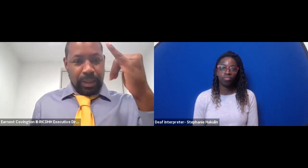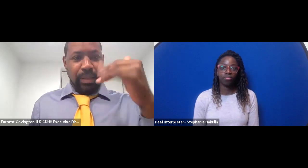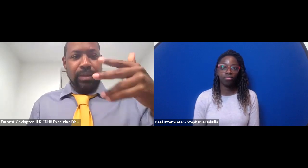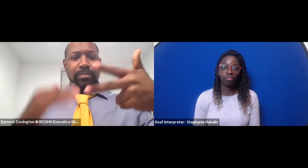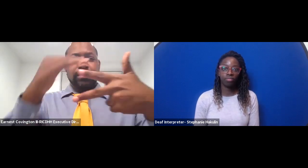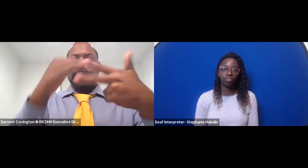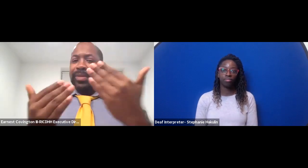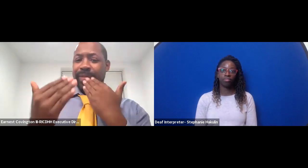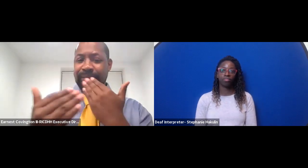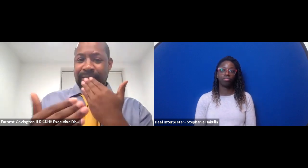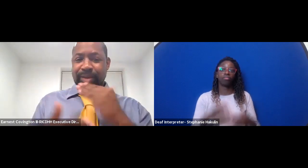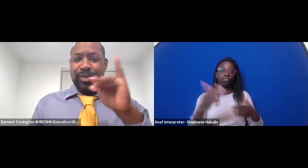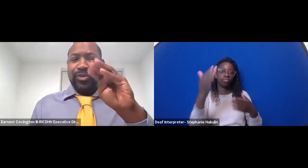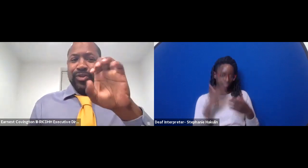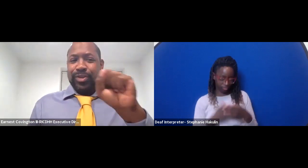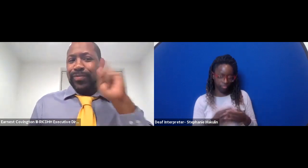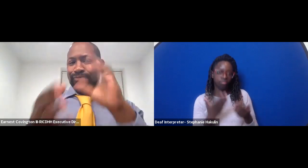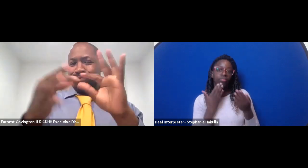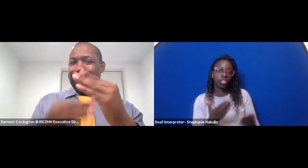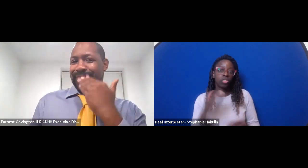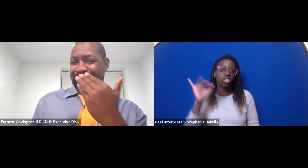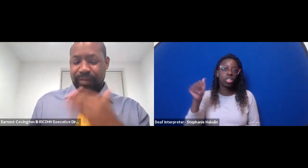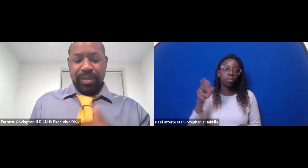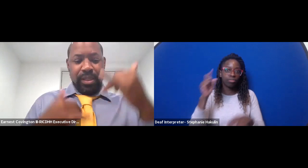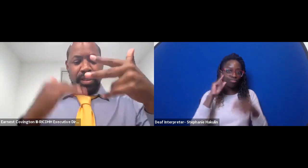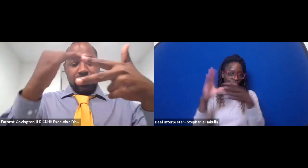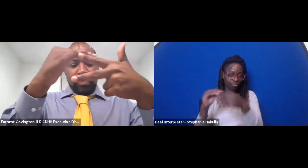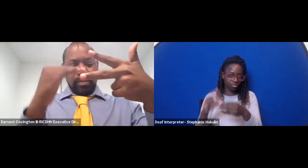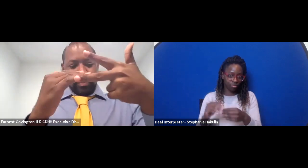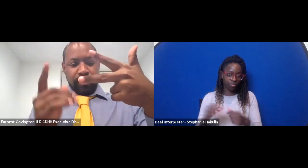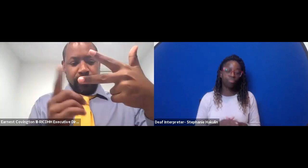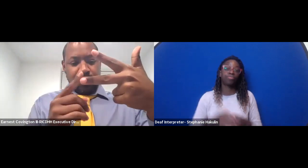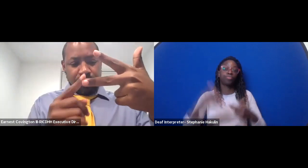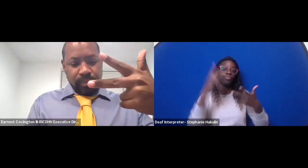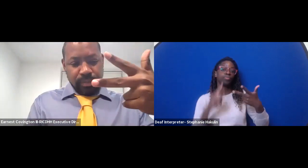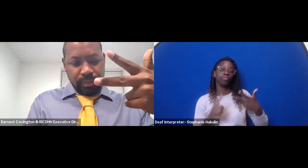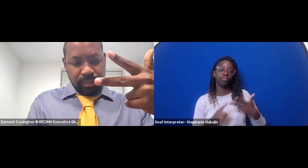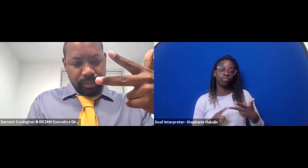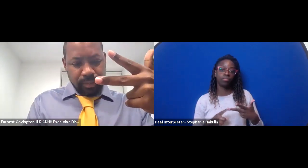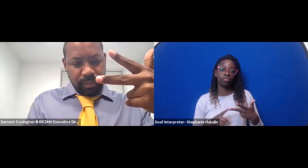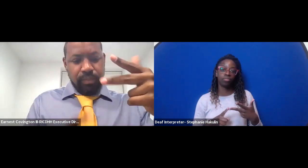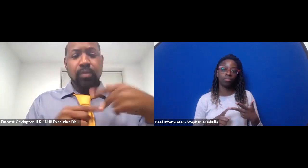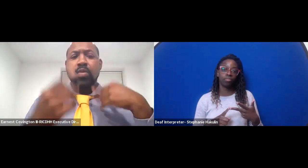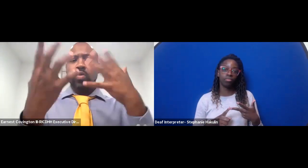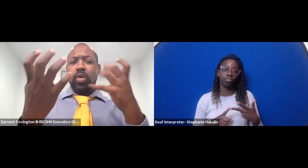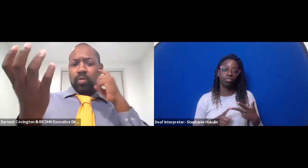Okay, thanks so much, James. We really appreciate hearing from you.